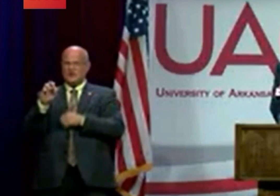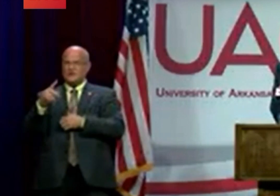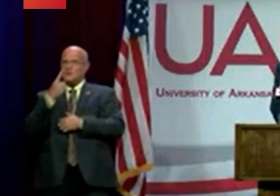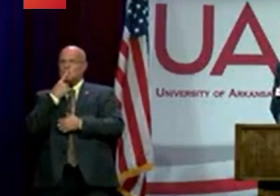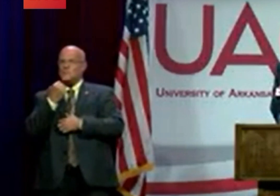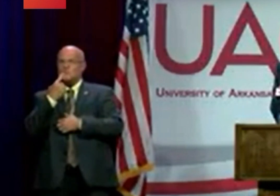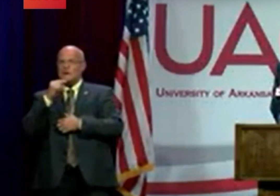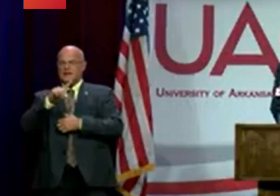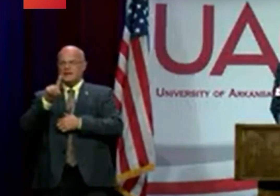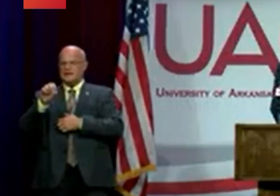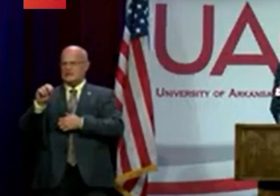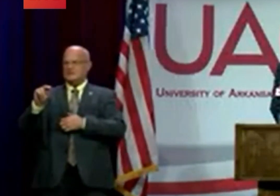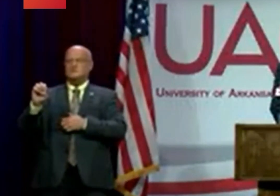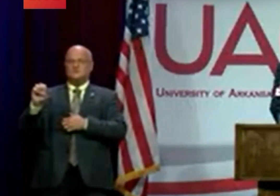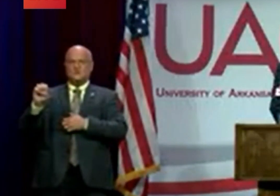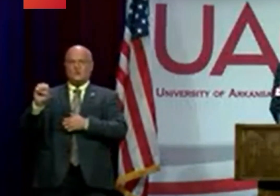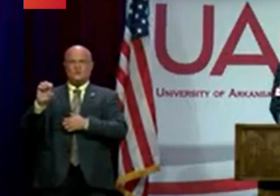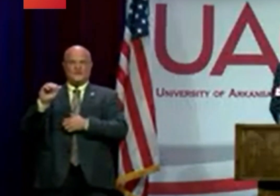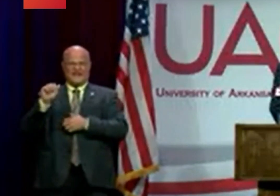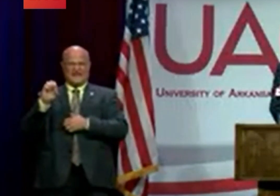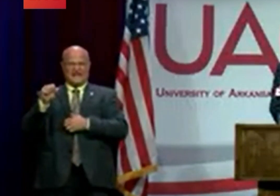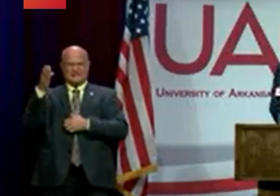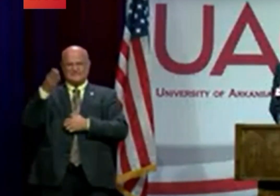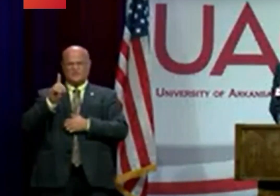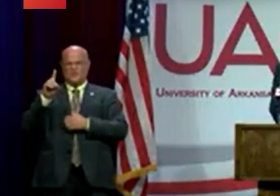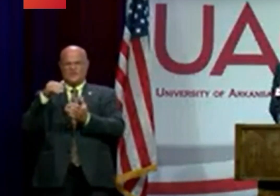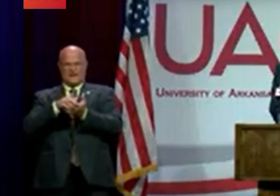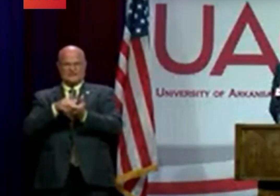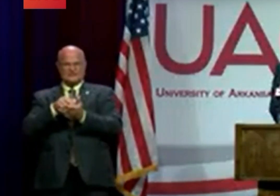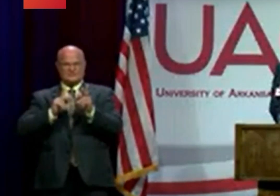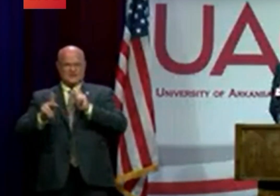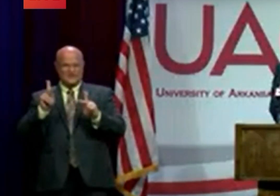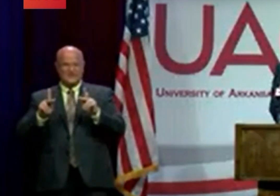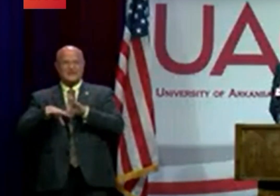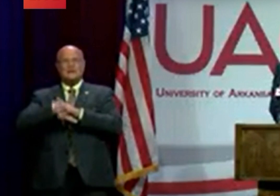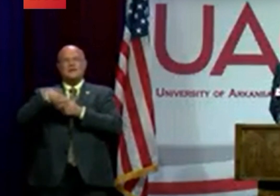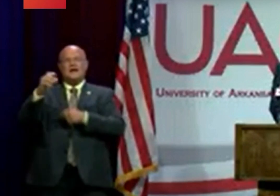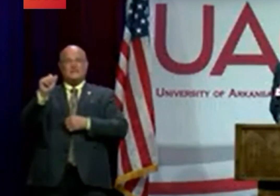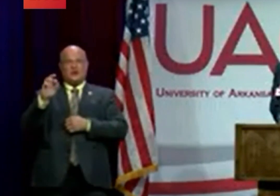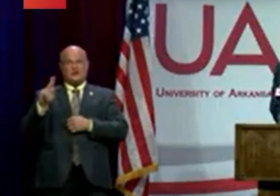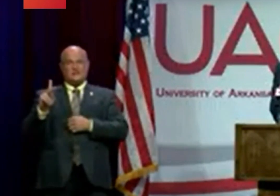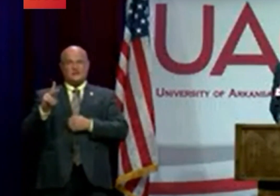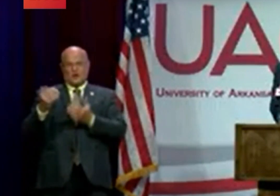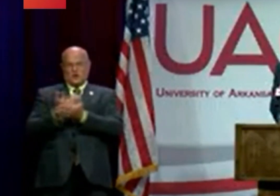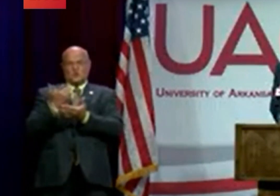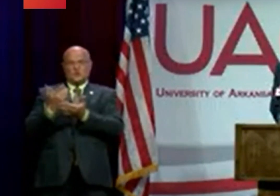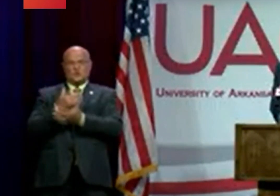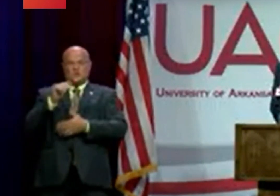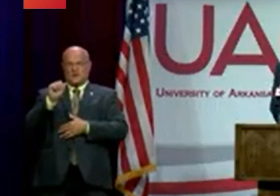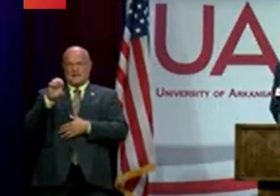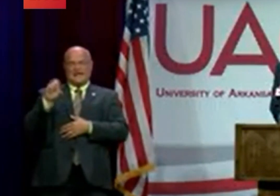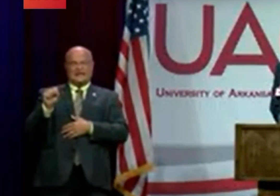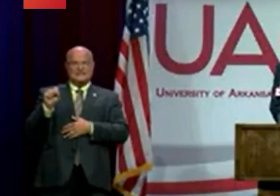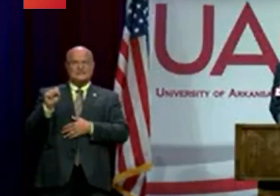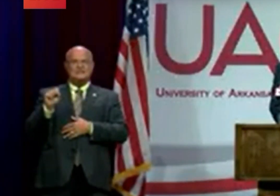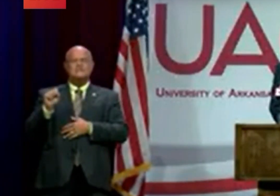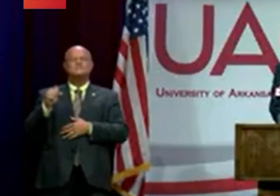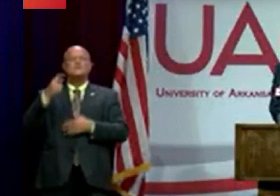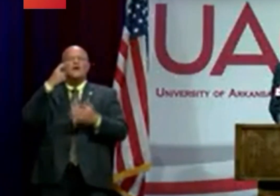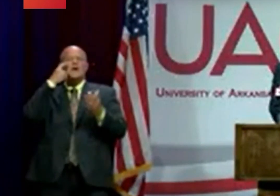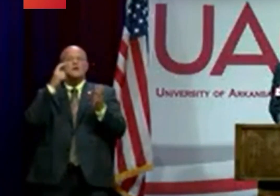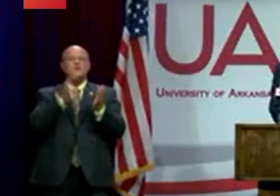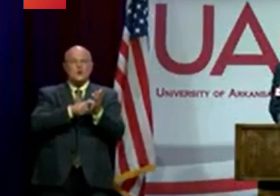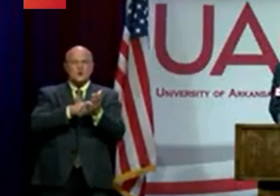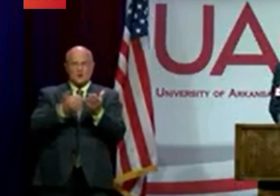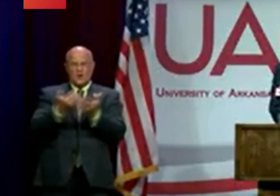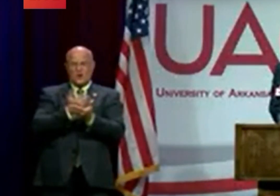terms of the cases per capita that is coming out of Arkansas, new cases per capita, they noted that our